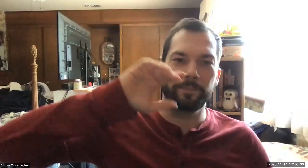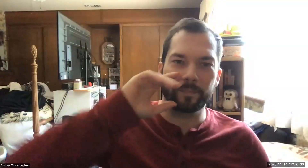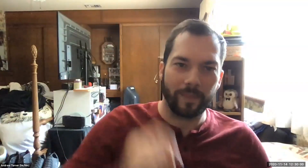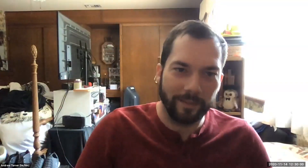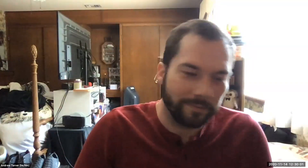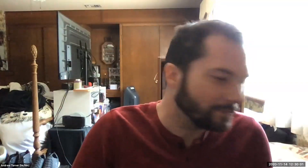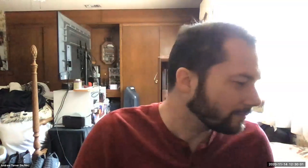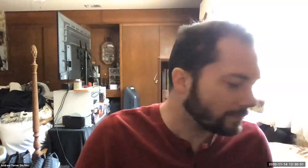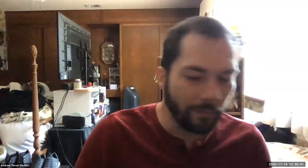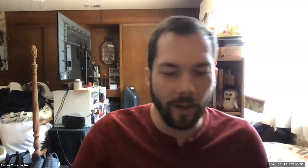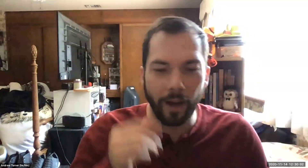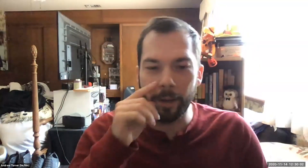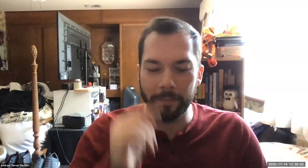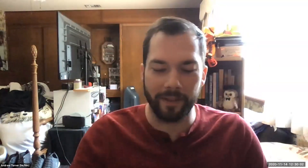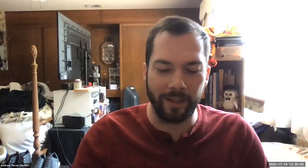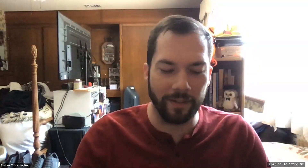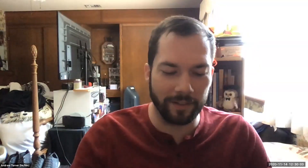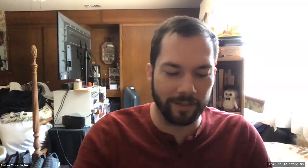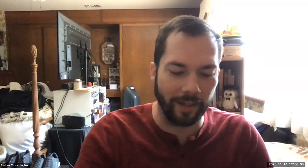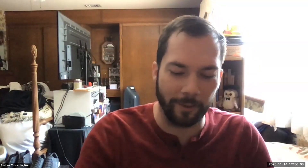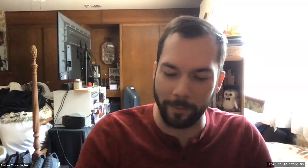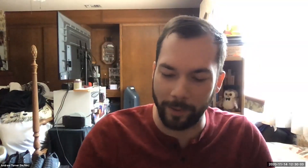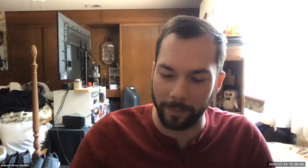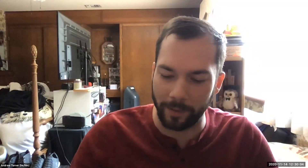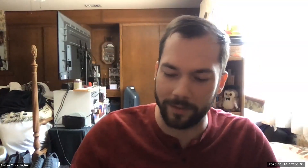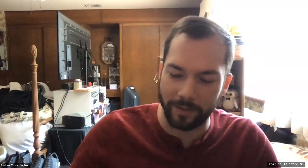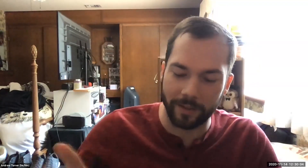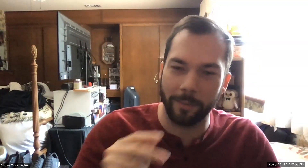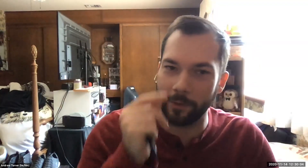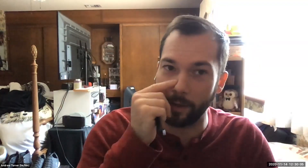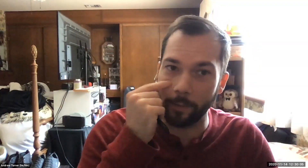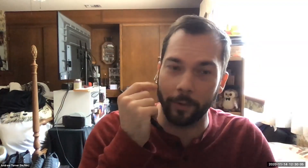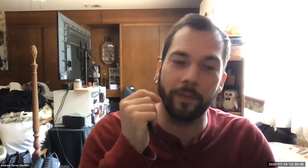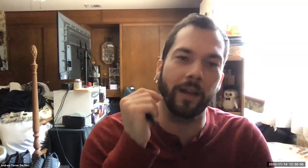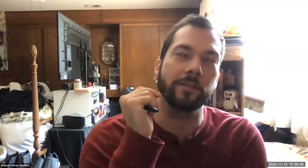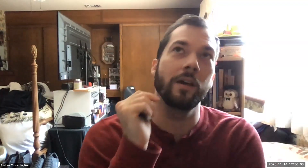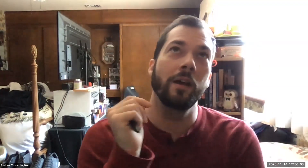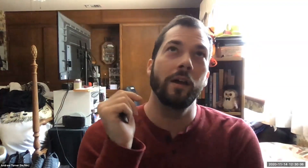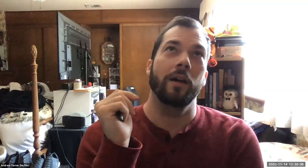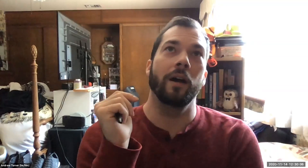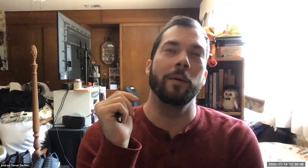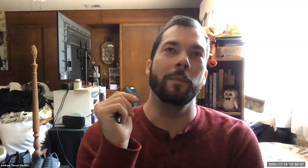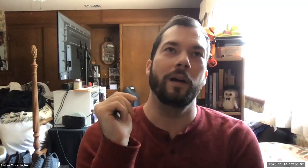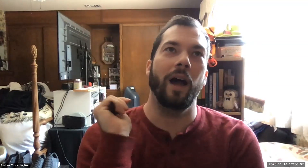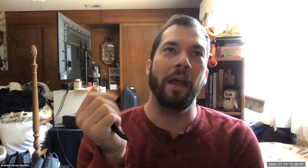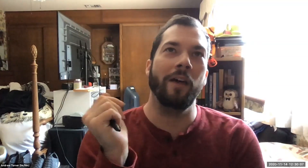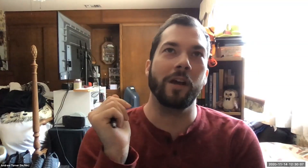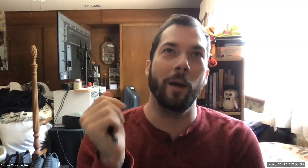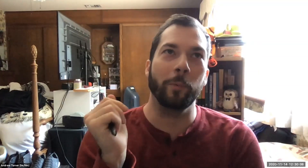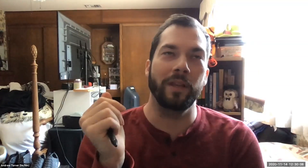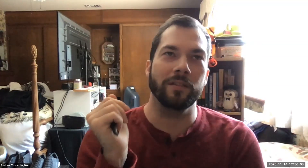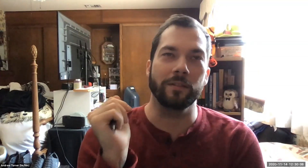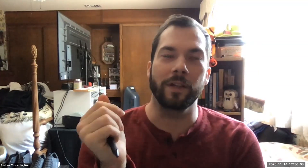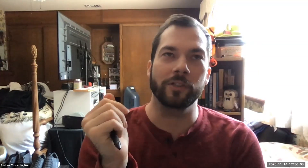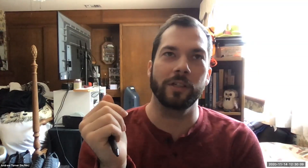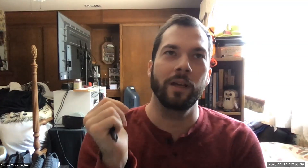Ishan. Yes. Now this is, I know probably it's a similar thing on the bona fides. Uh-huh. I have a